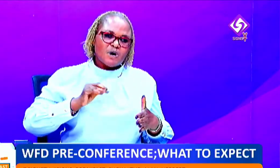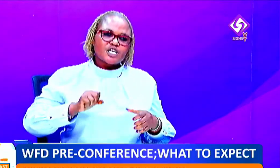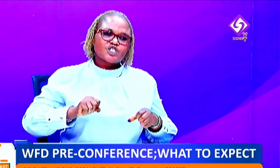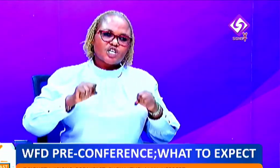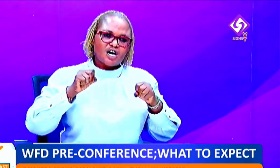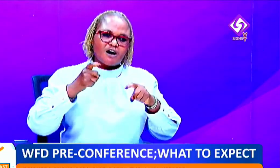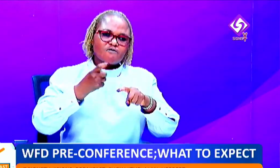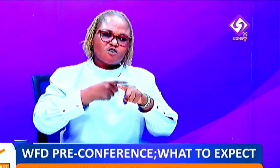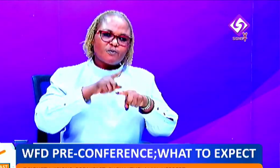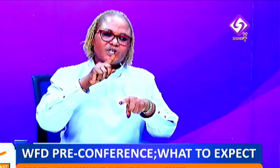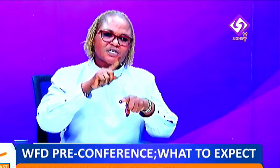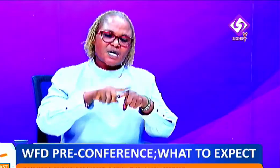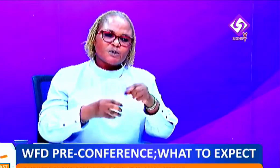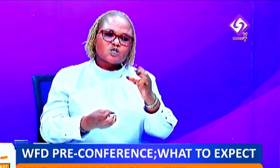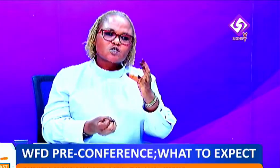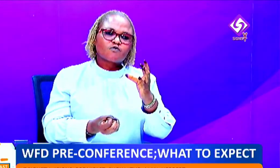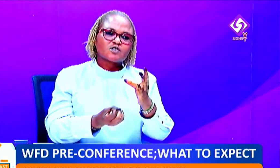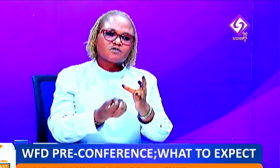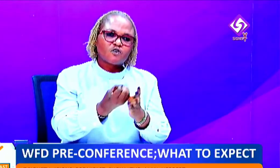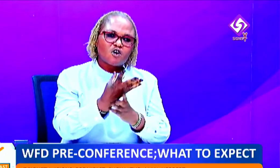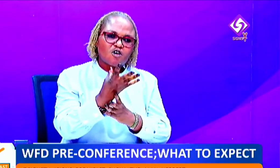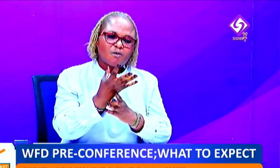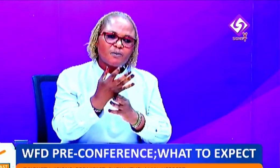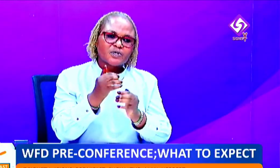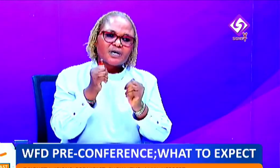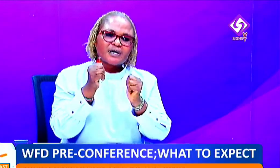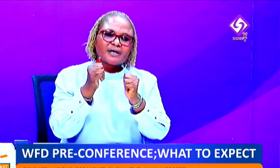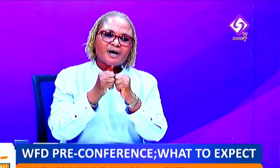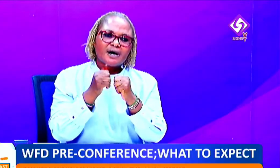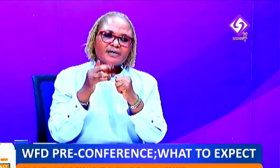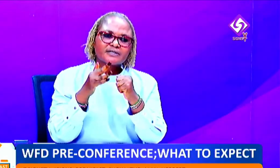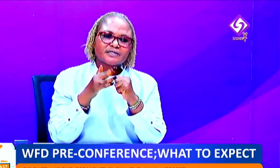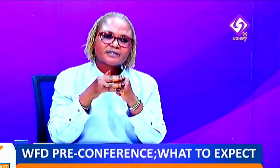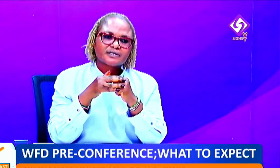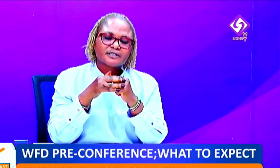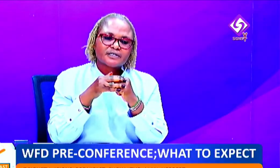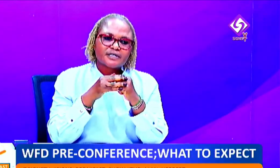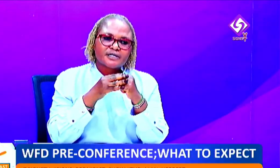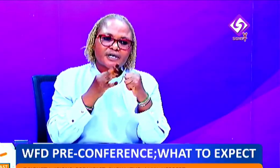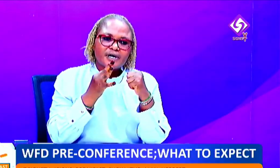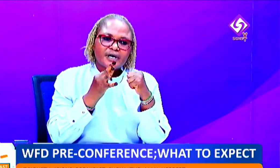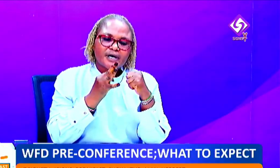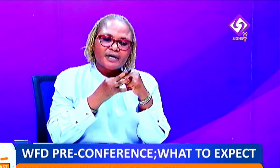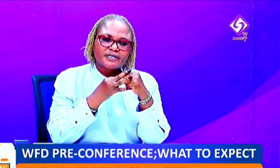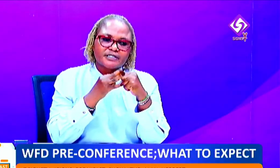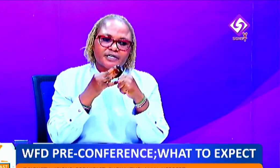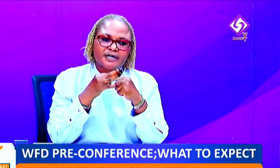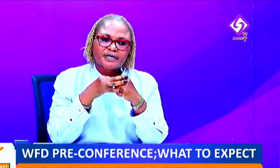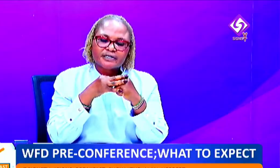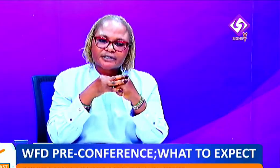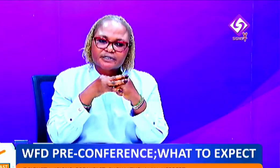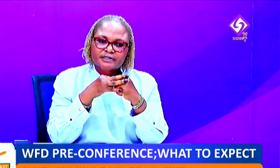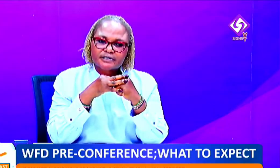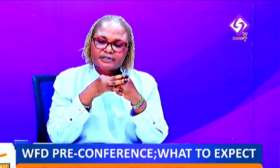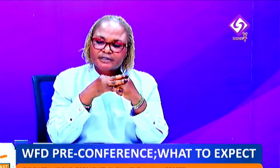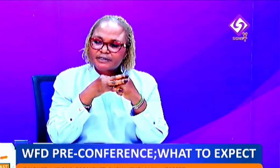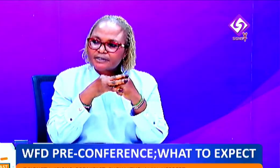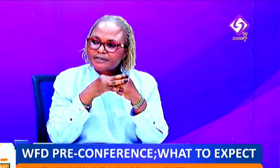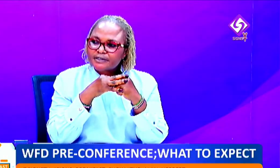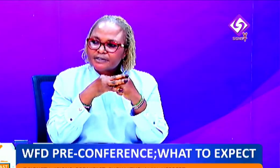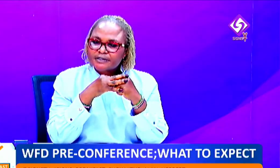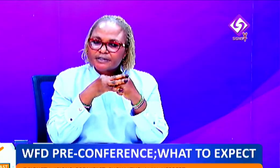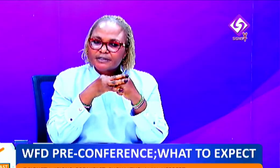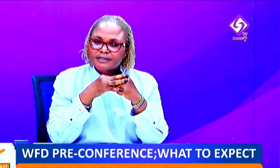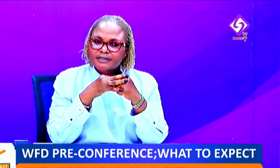had, even in the WFD, we have never had a deaf woman as chair since it was formed in 19-something. Even the Kenya